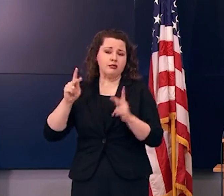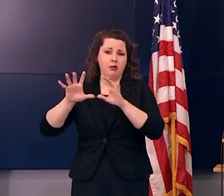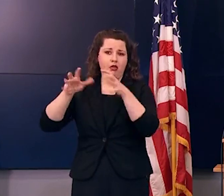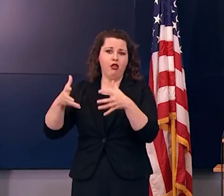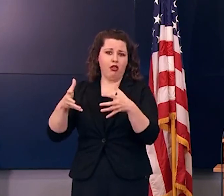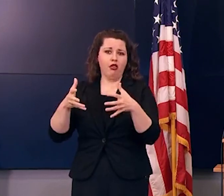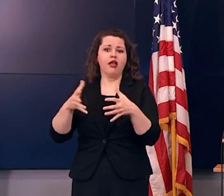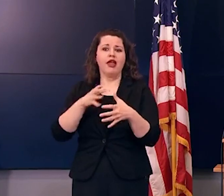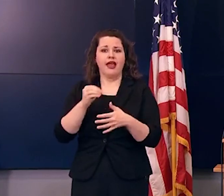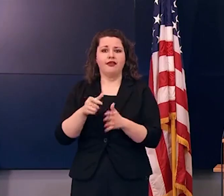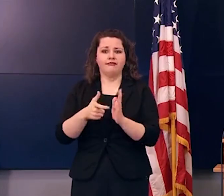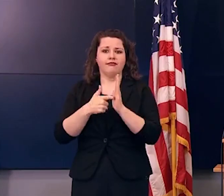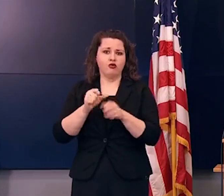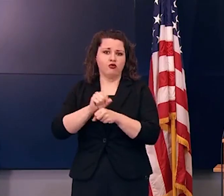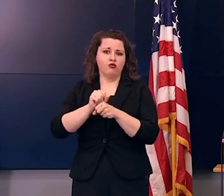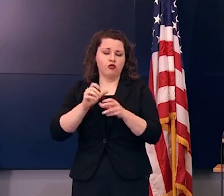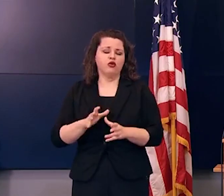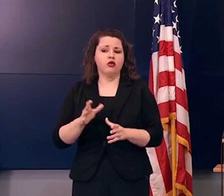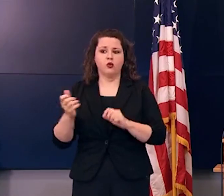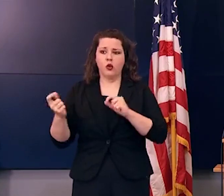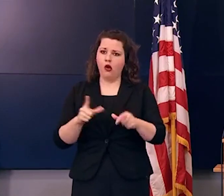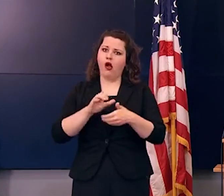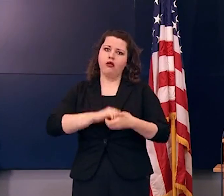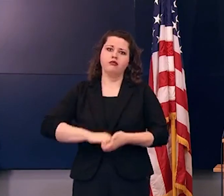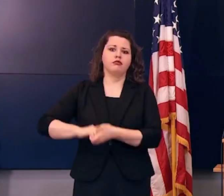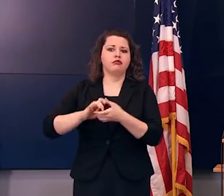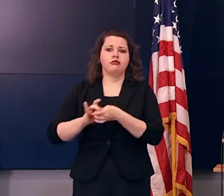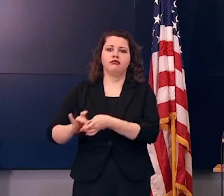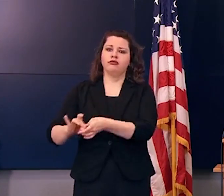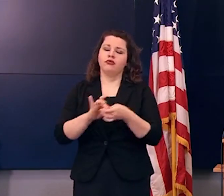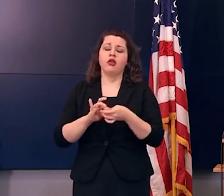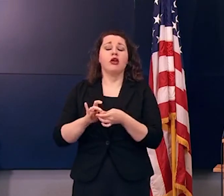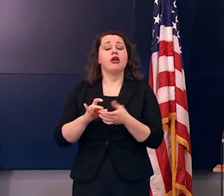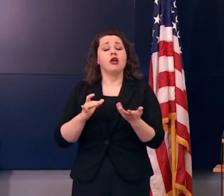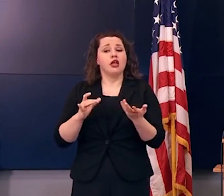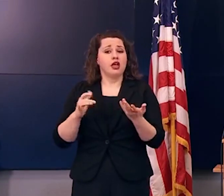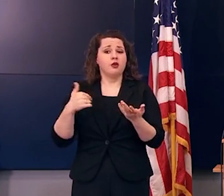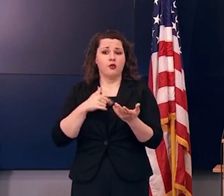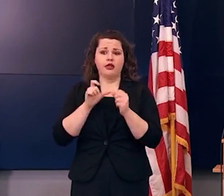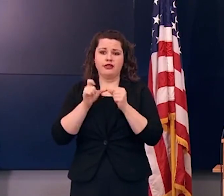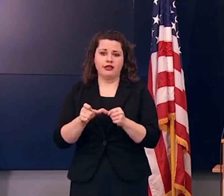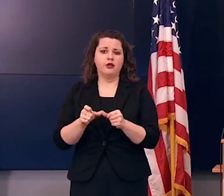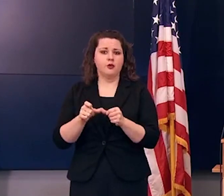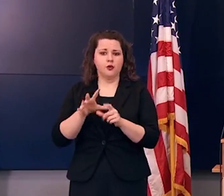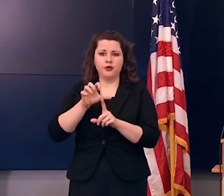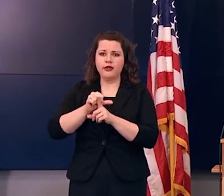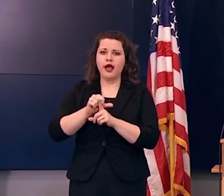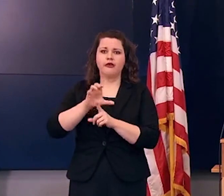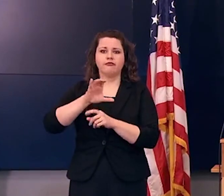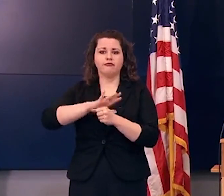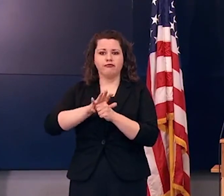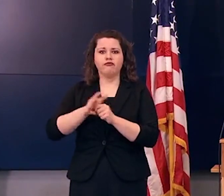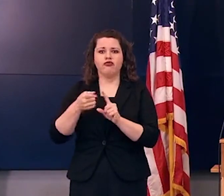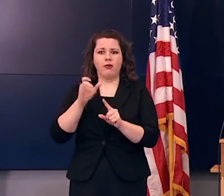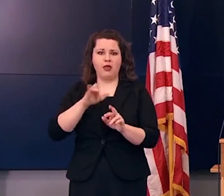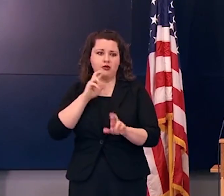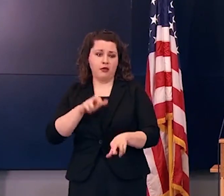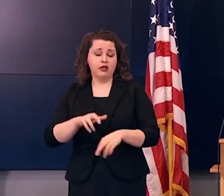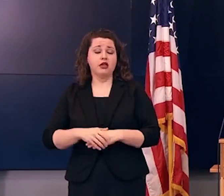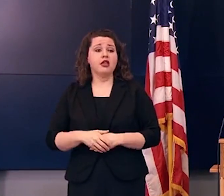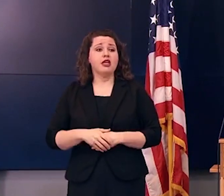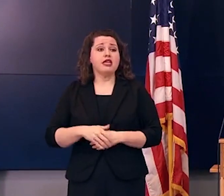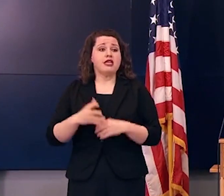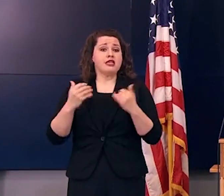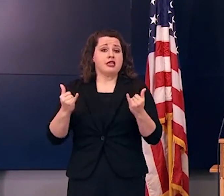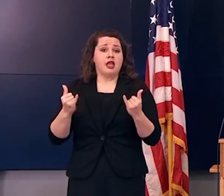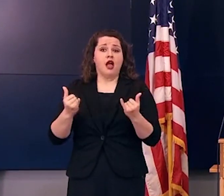our essential workers. We're all in this together, and we're going to continue to attack the COVID-19 from that response. And